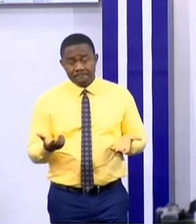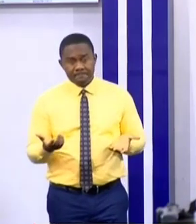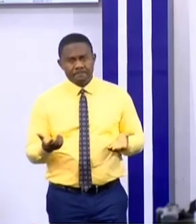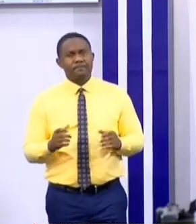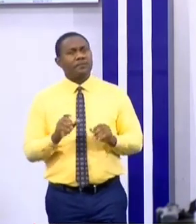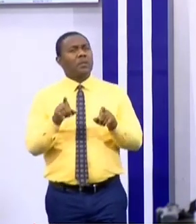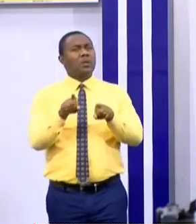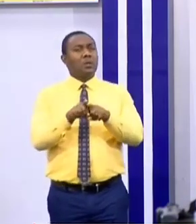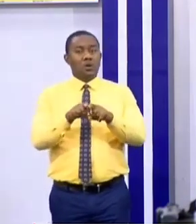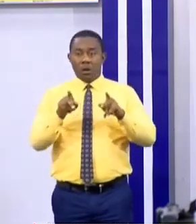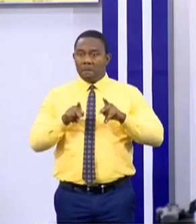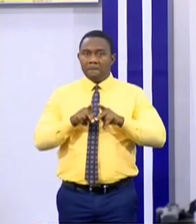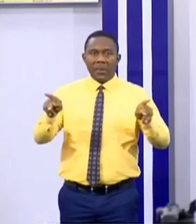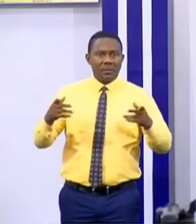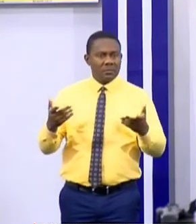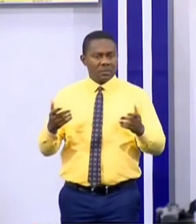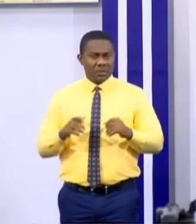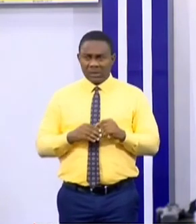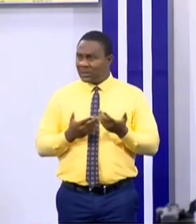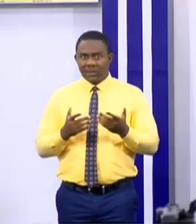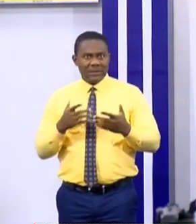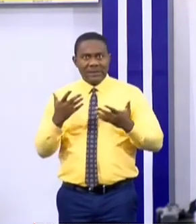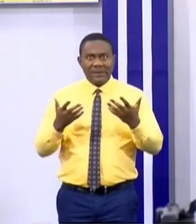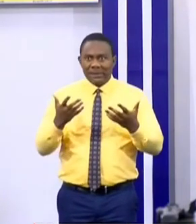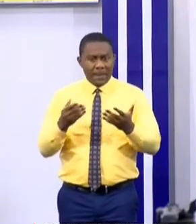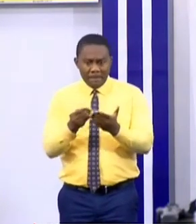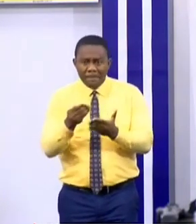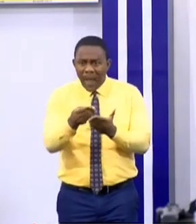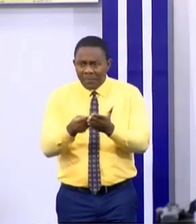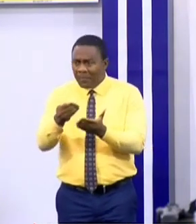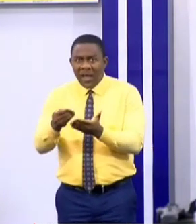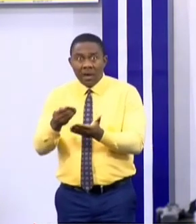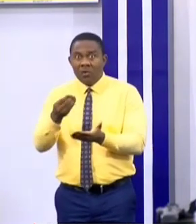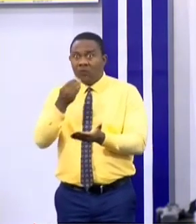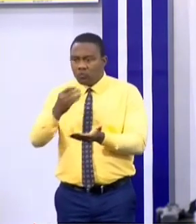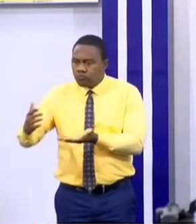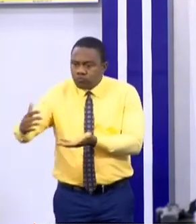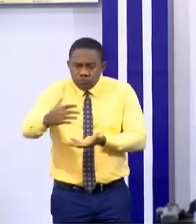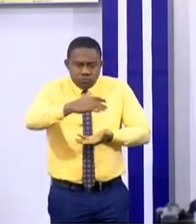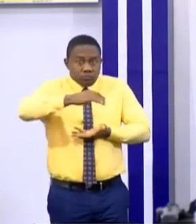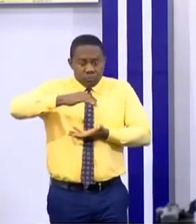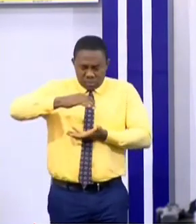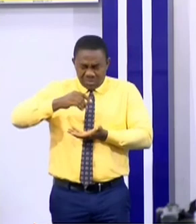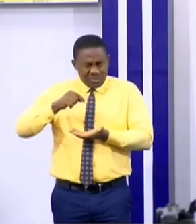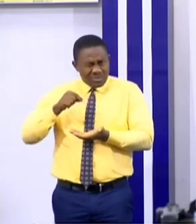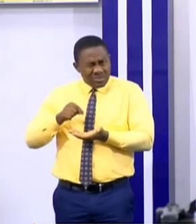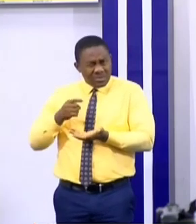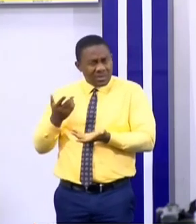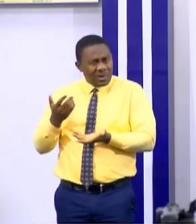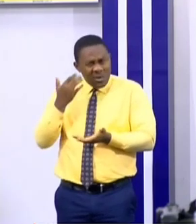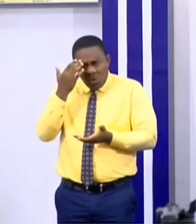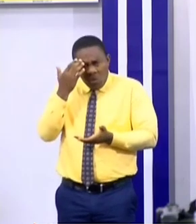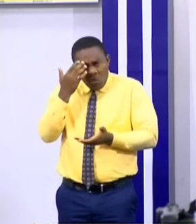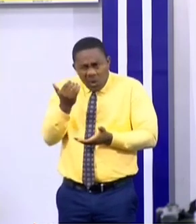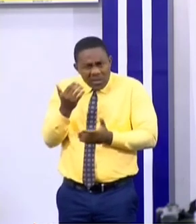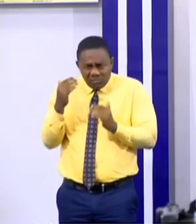public behavior. The panic buying, look at the offending and exploitation that is going on. Why should we expect people to